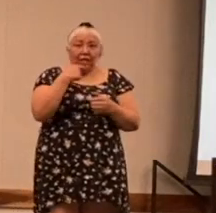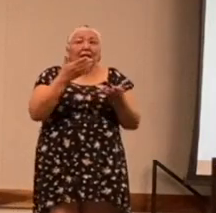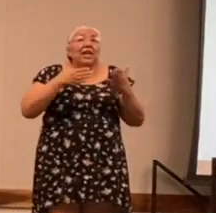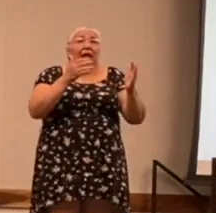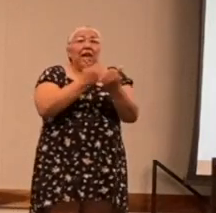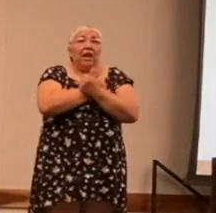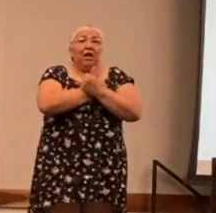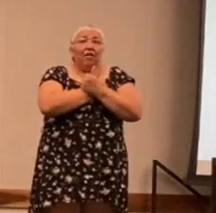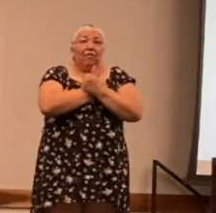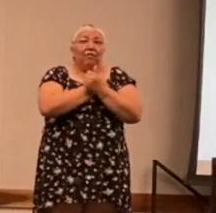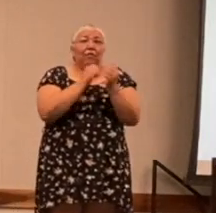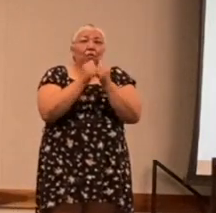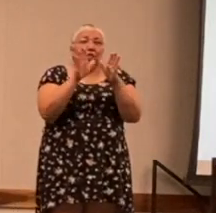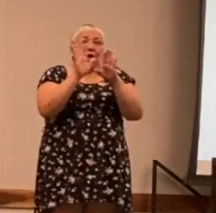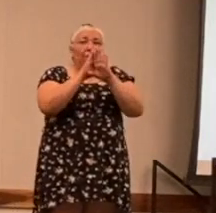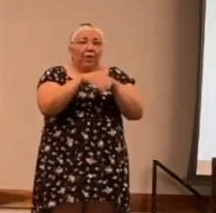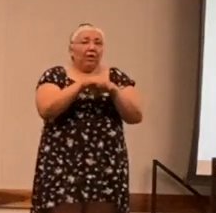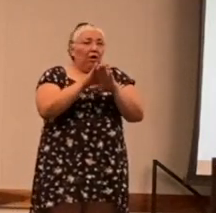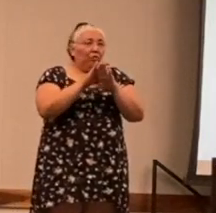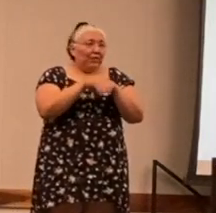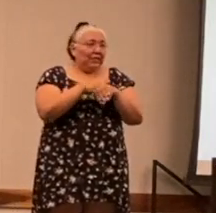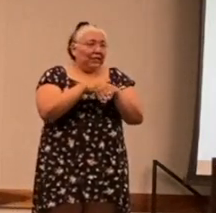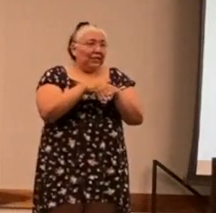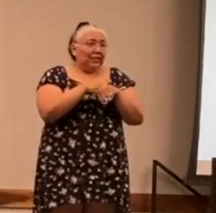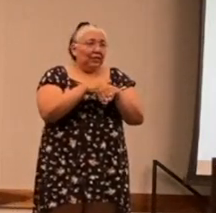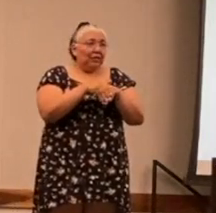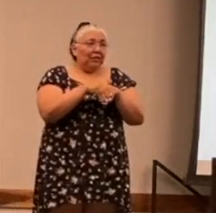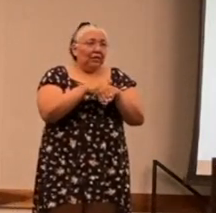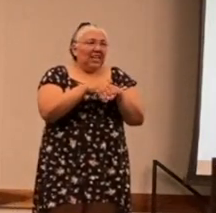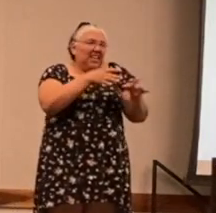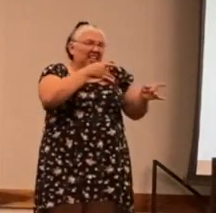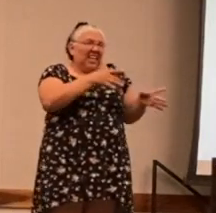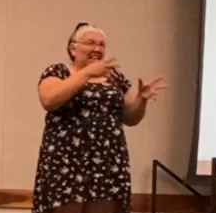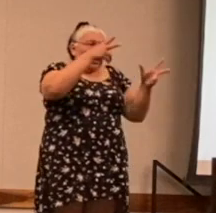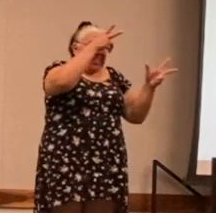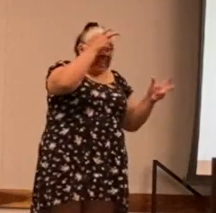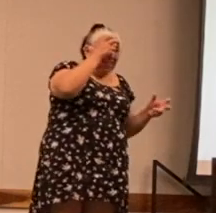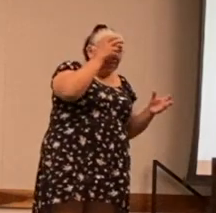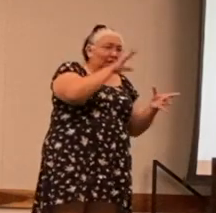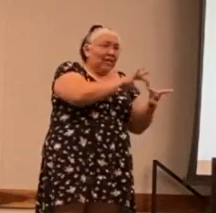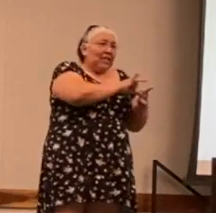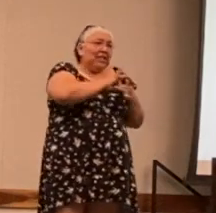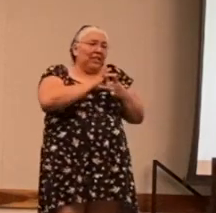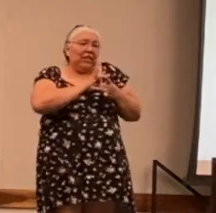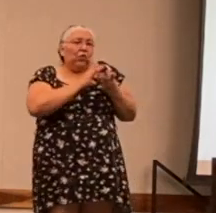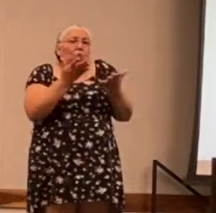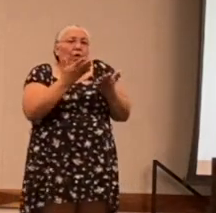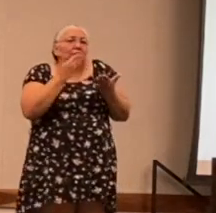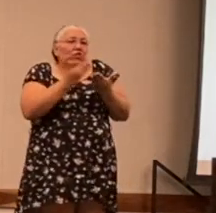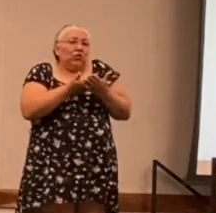love. Let love be without hypocrisy. Detest evil, cling to what is good.